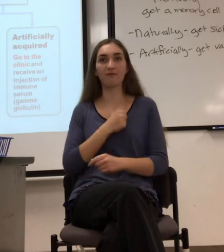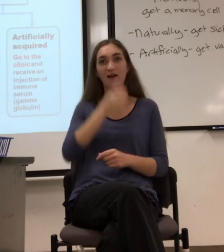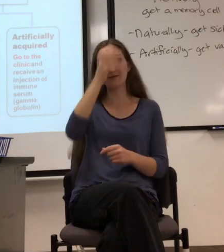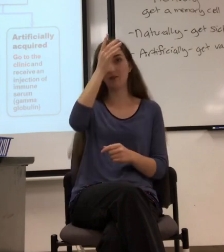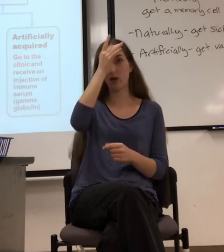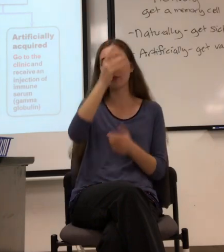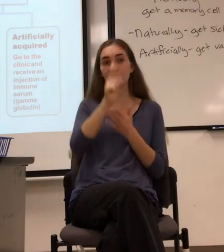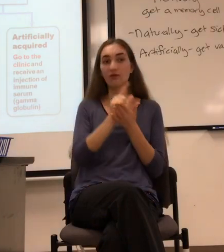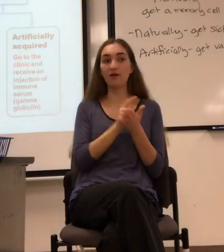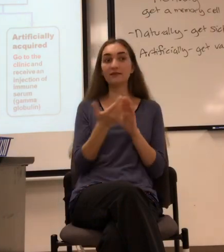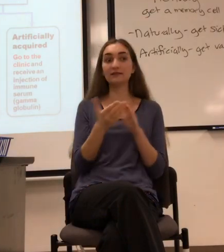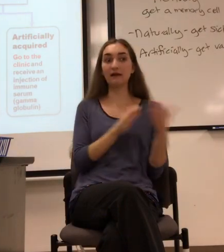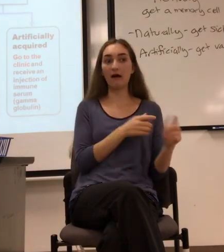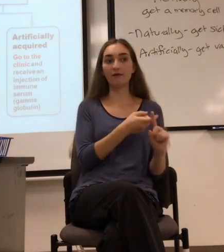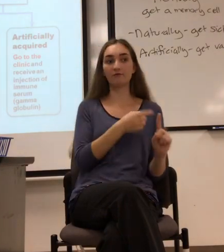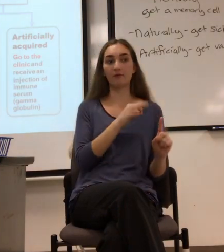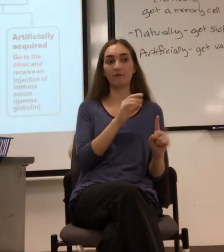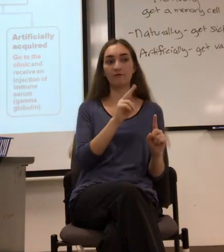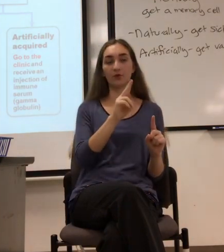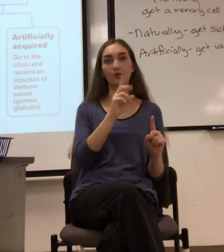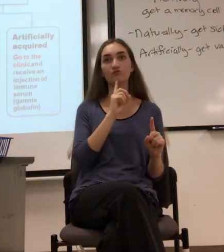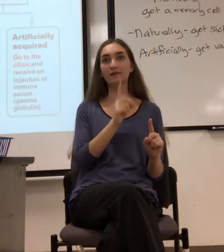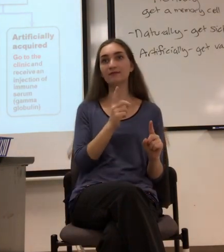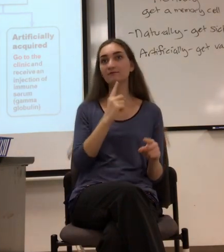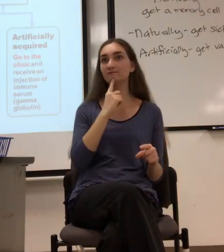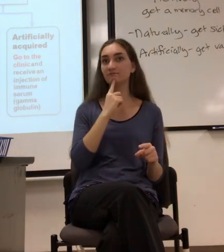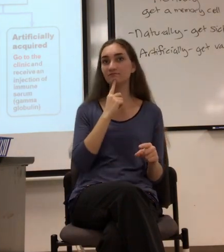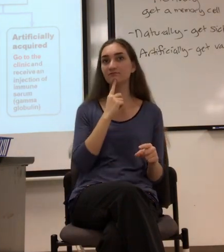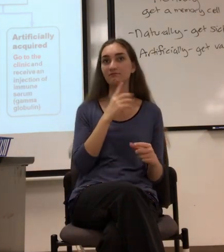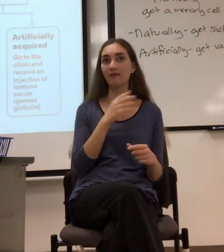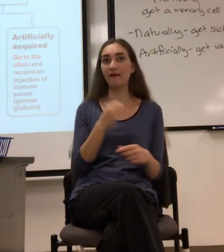it's a serious thing. Vaccinations can help us.